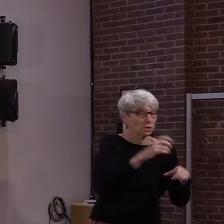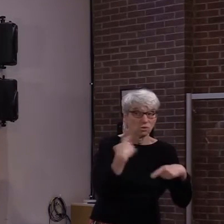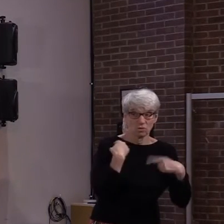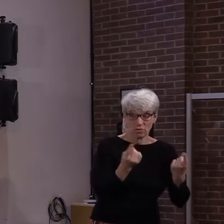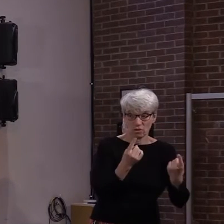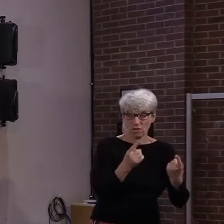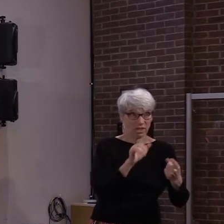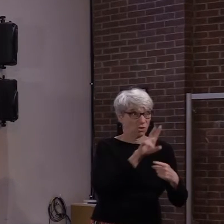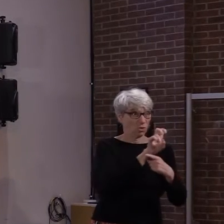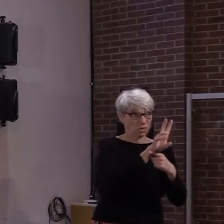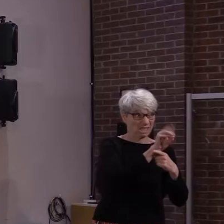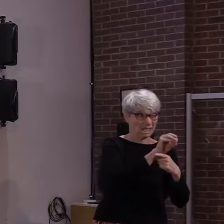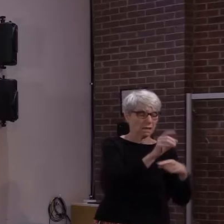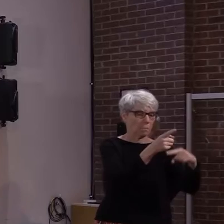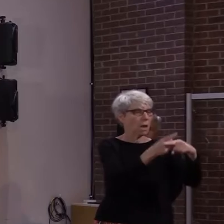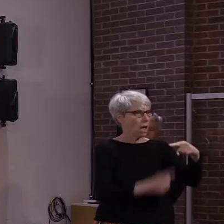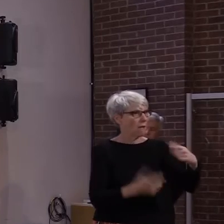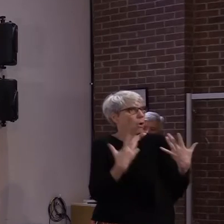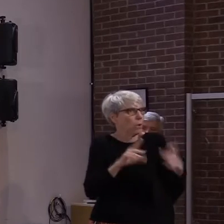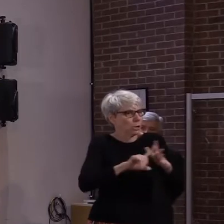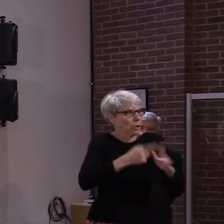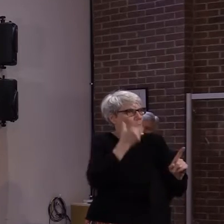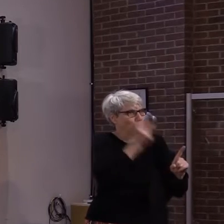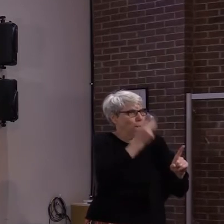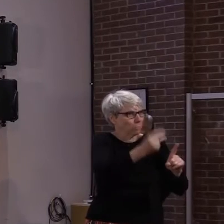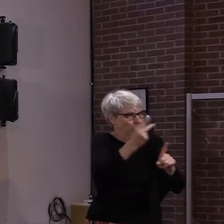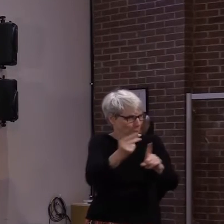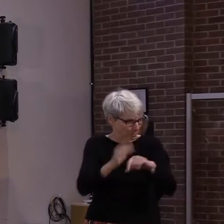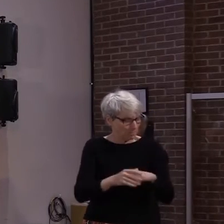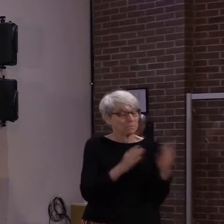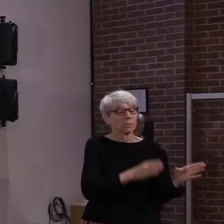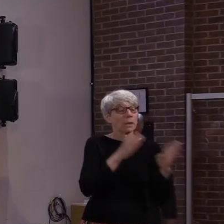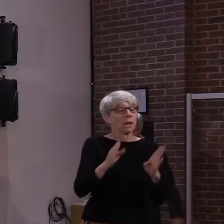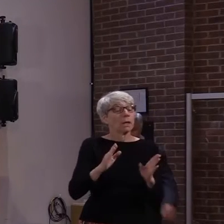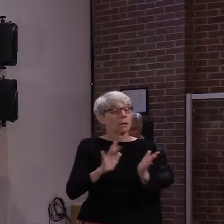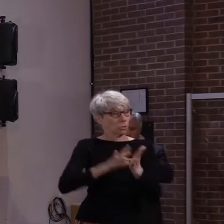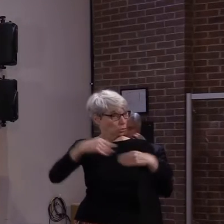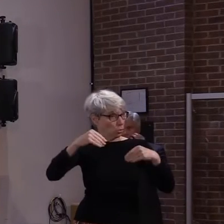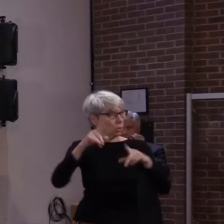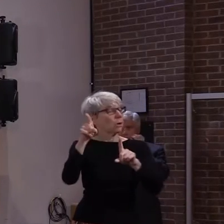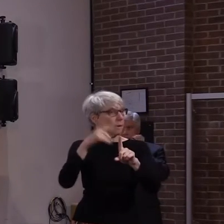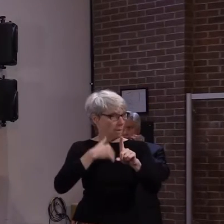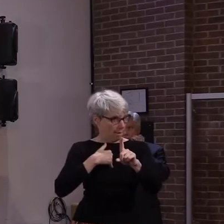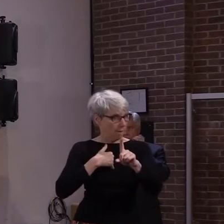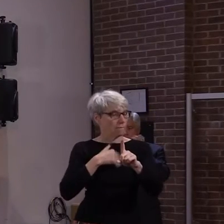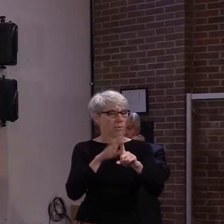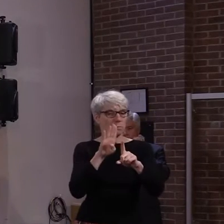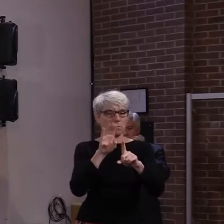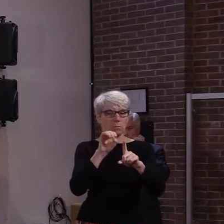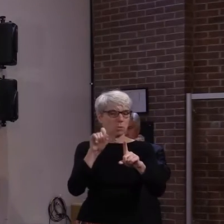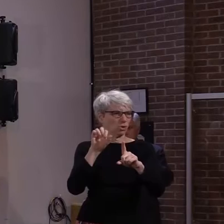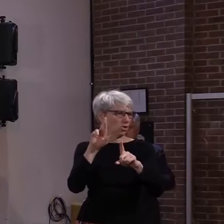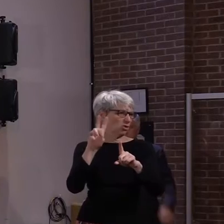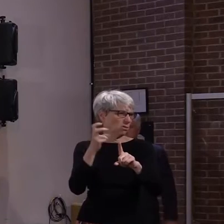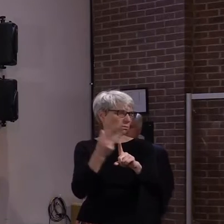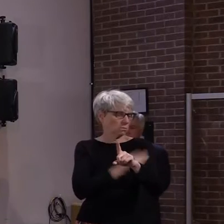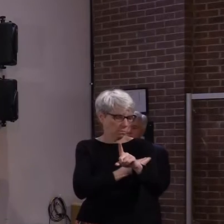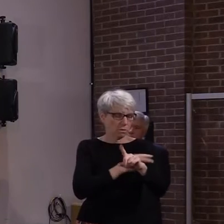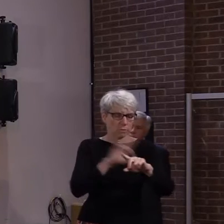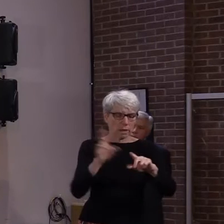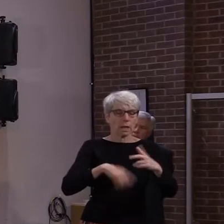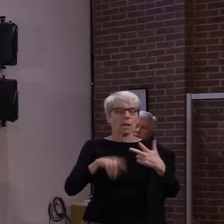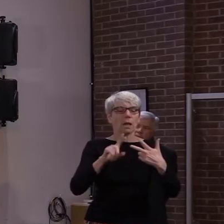vaccines. You can get them from the pharmacy chains or from the pop-up sites later this